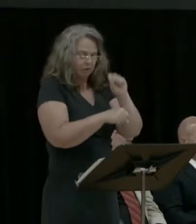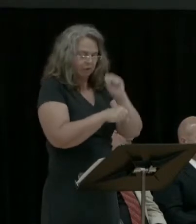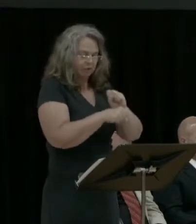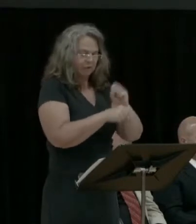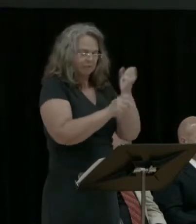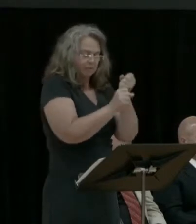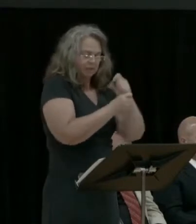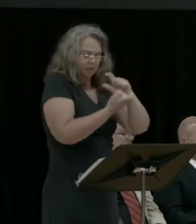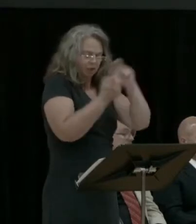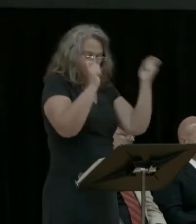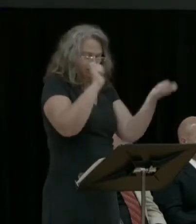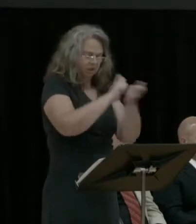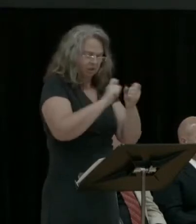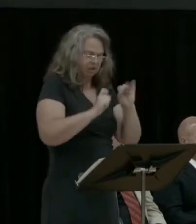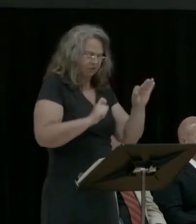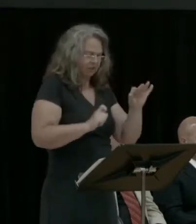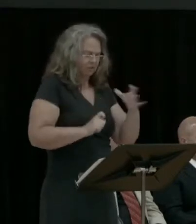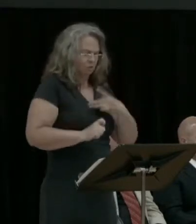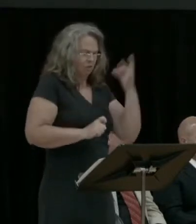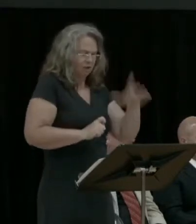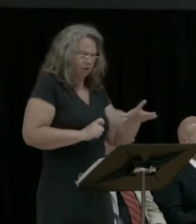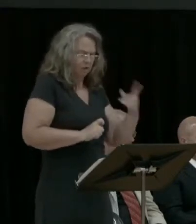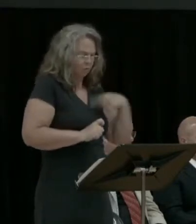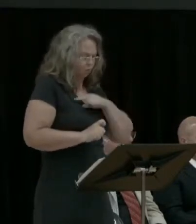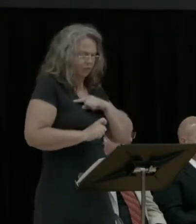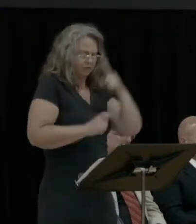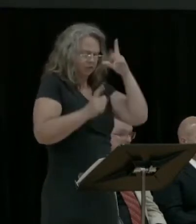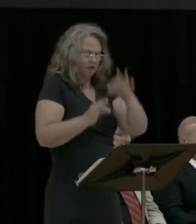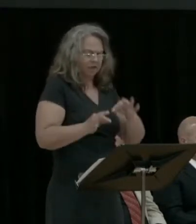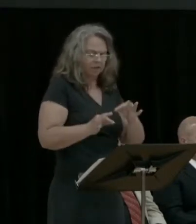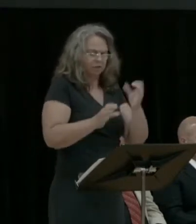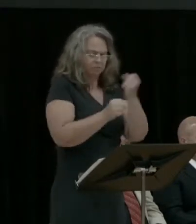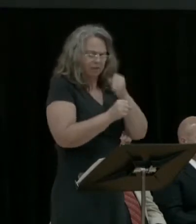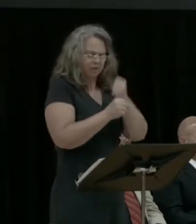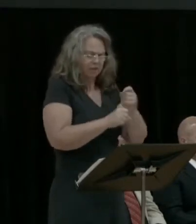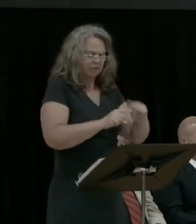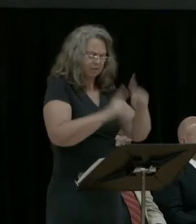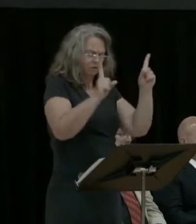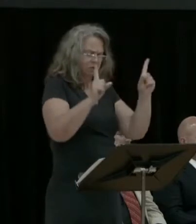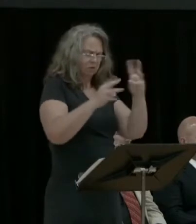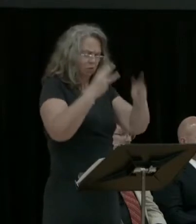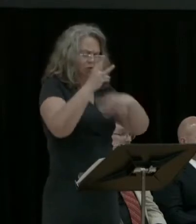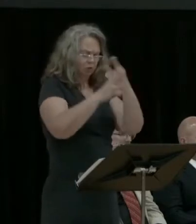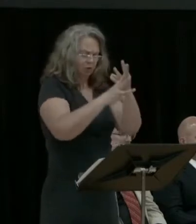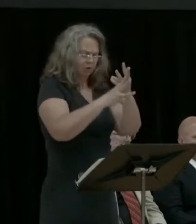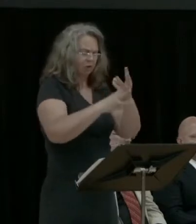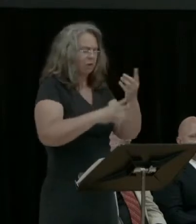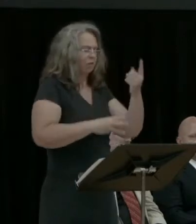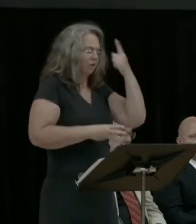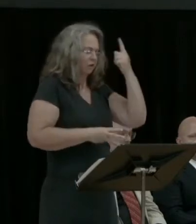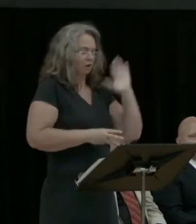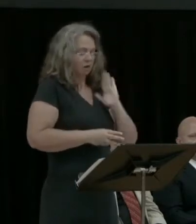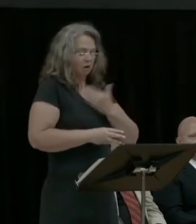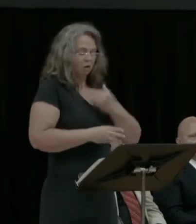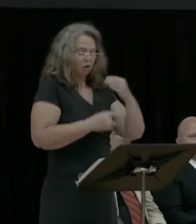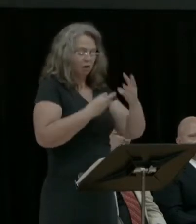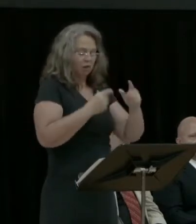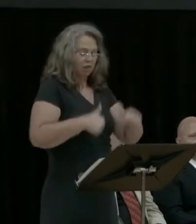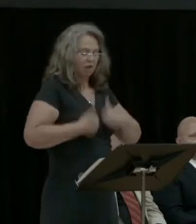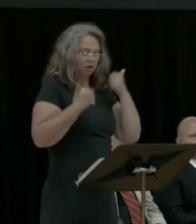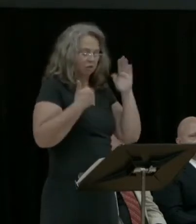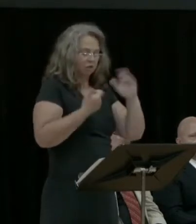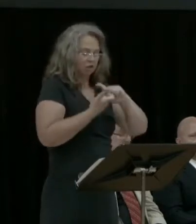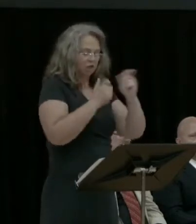we expressed our distaste for normalcy. And it was then we realized that our lives are changing for the better.